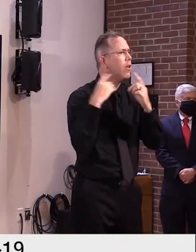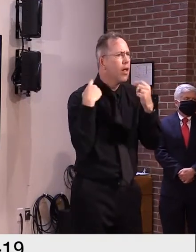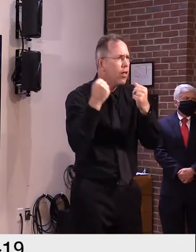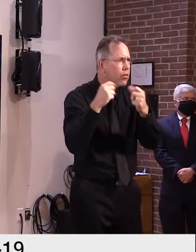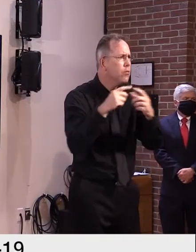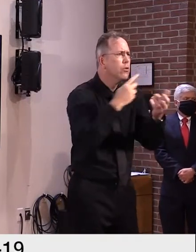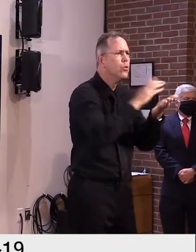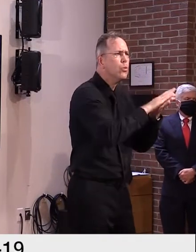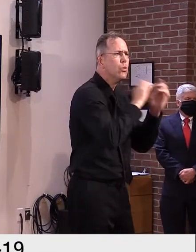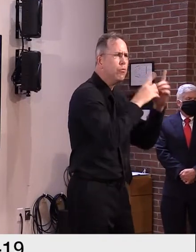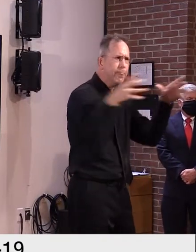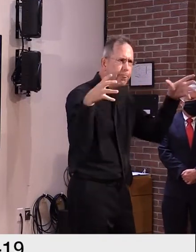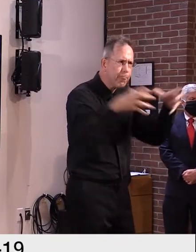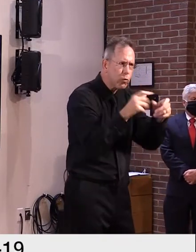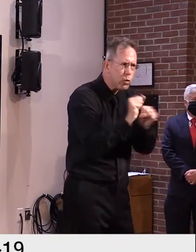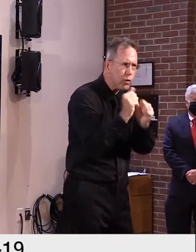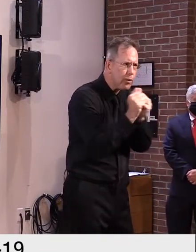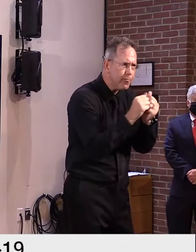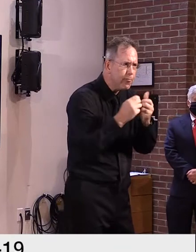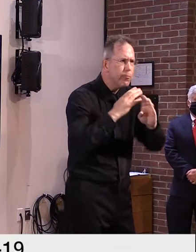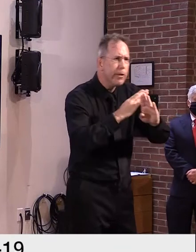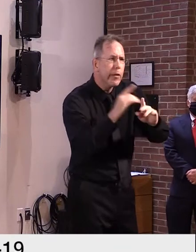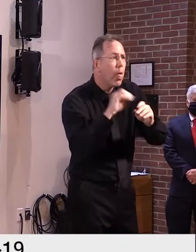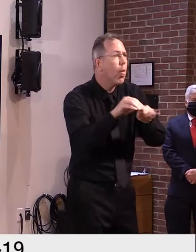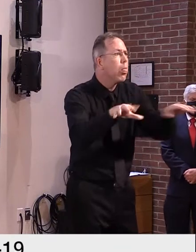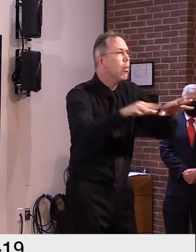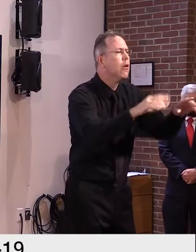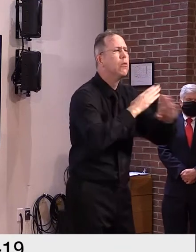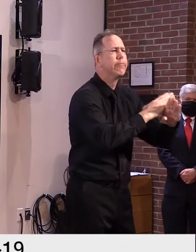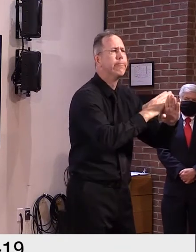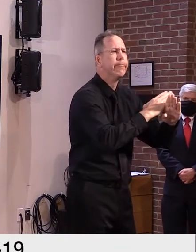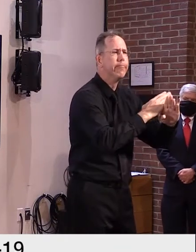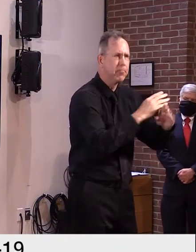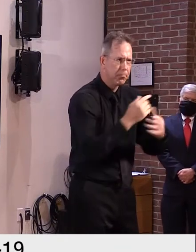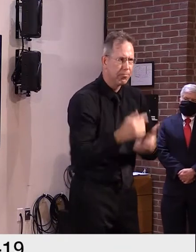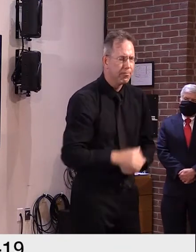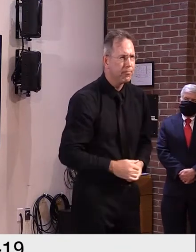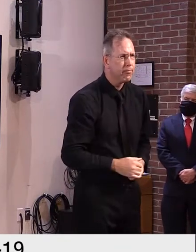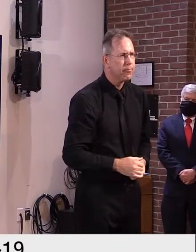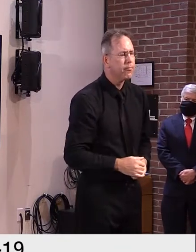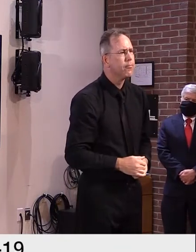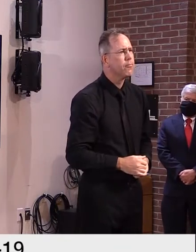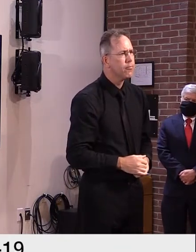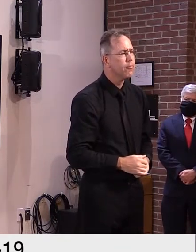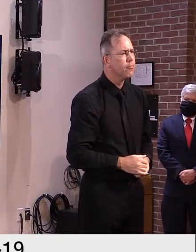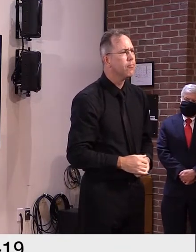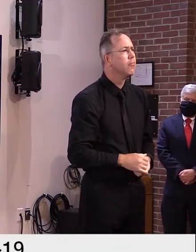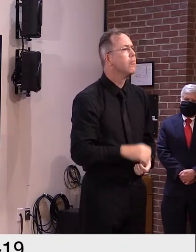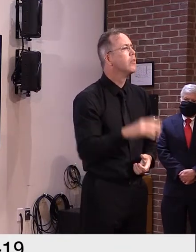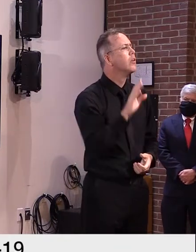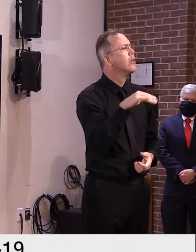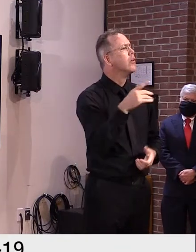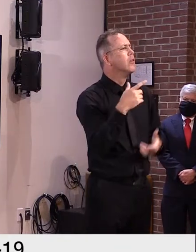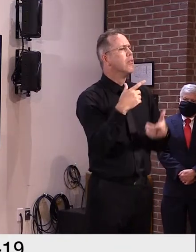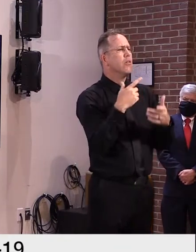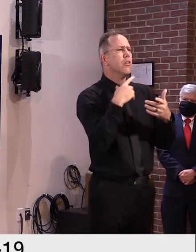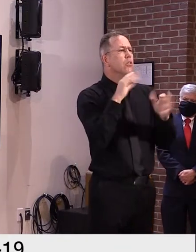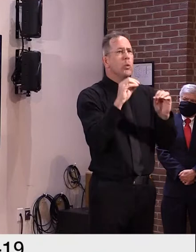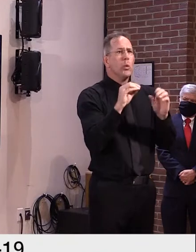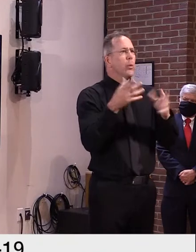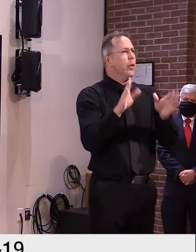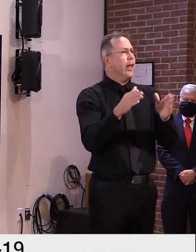in-school transmission. I think we all agree there's no substitute for in-person learning, so the fact that we're getting this